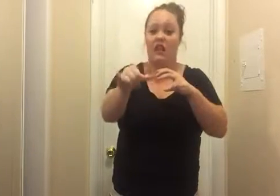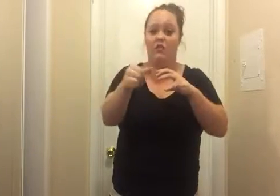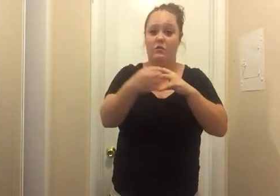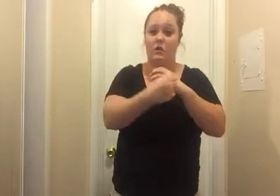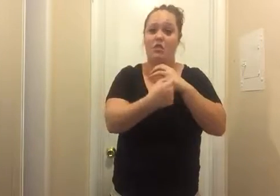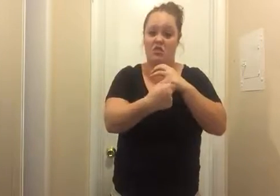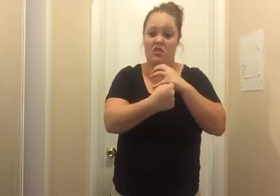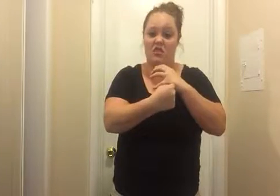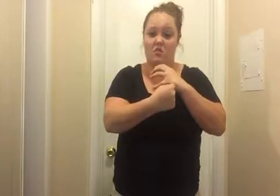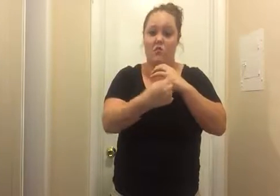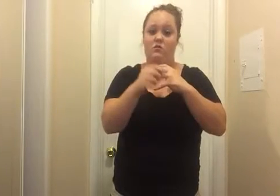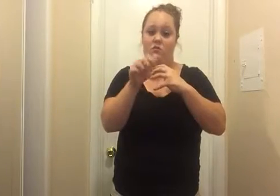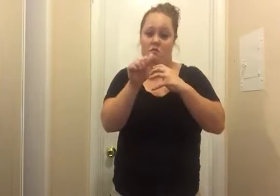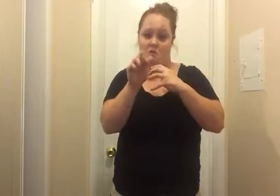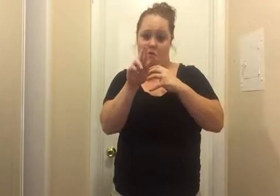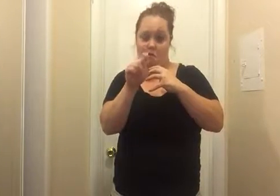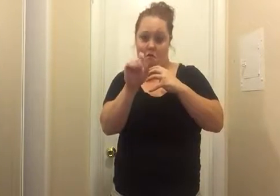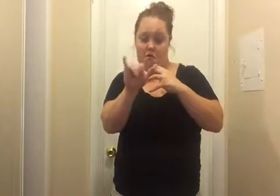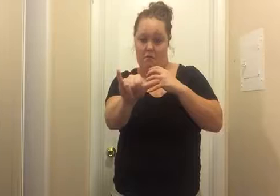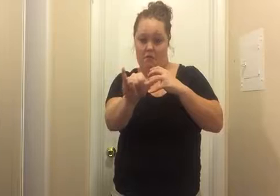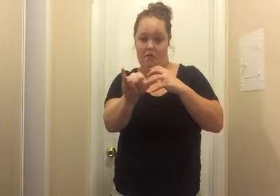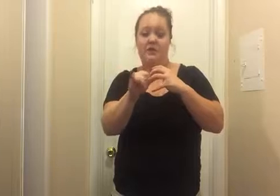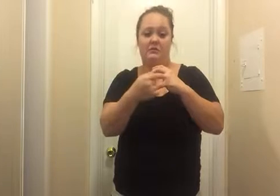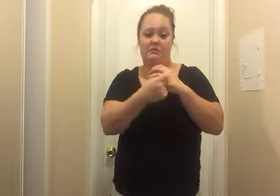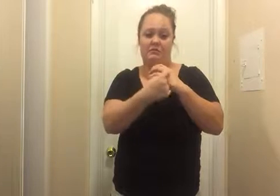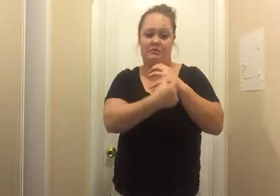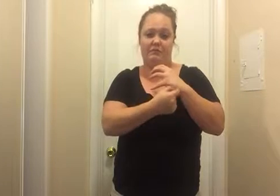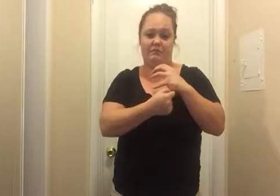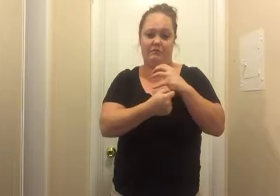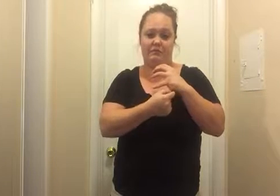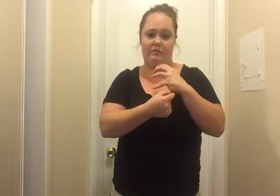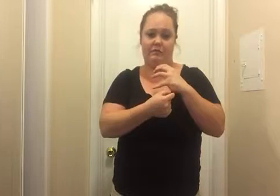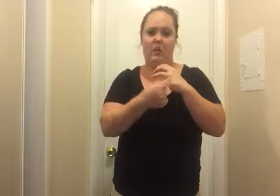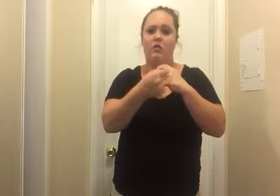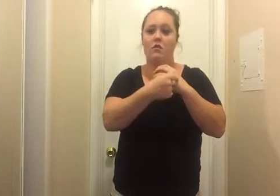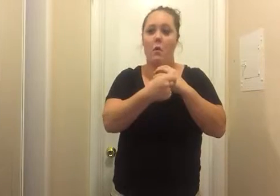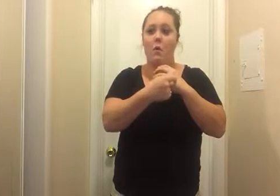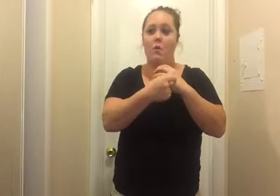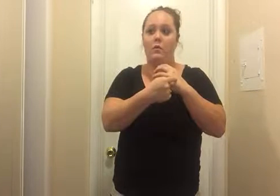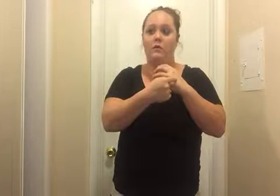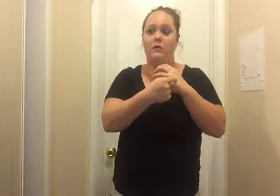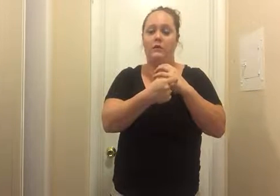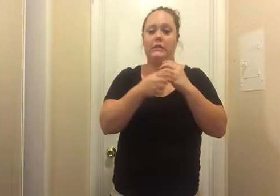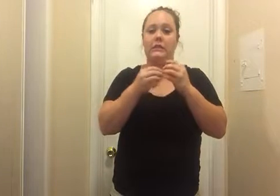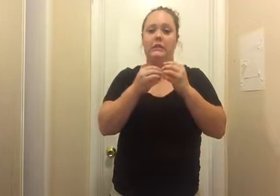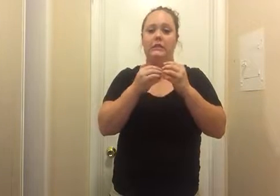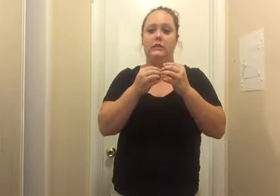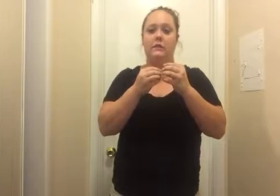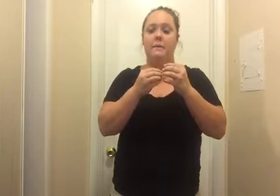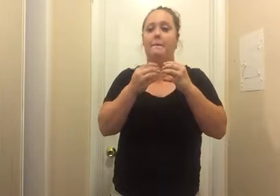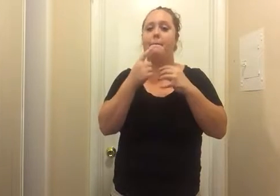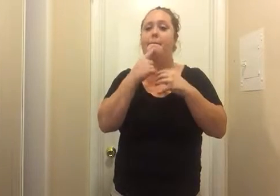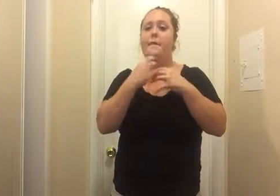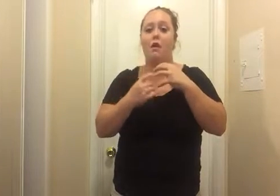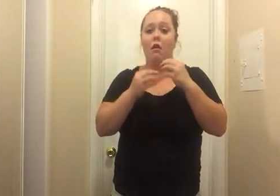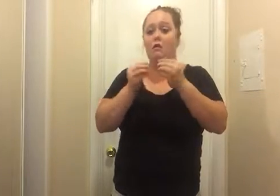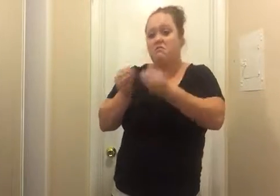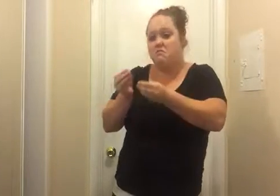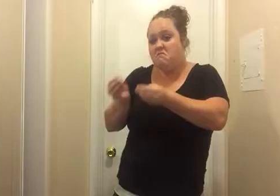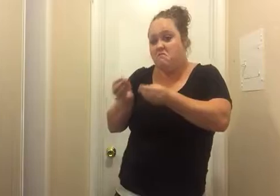itself. So what you can imagine happens in one of these arteries that supply blood to the heart, right over here,